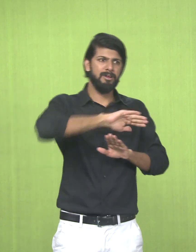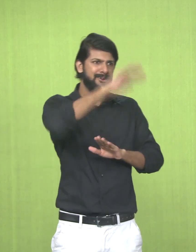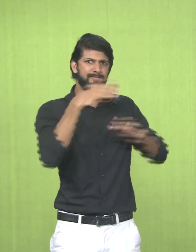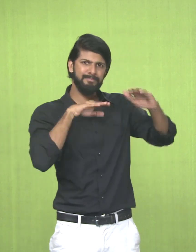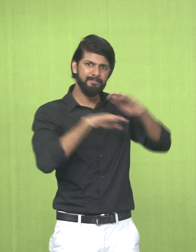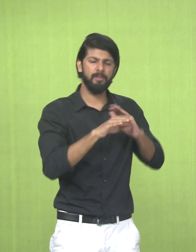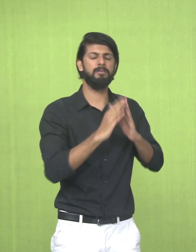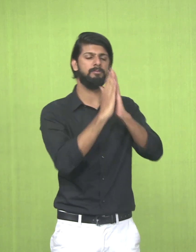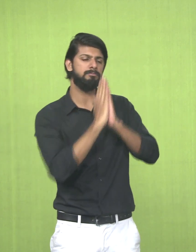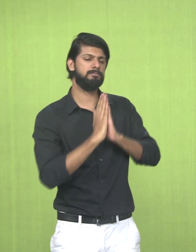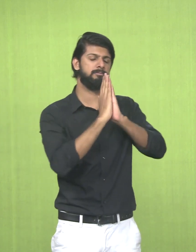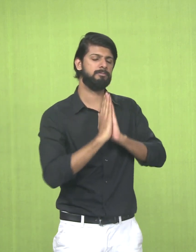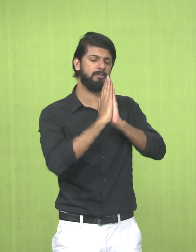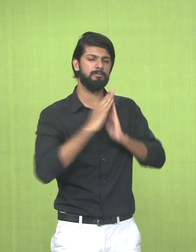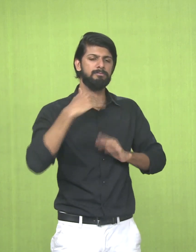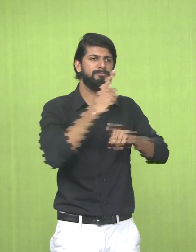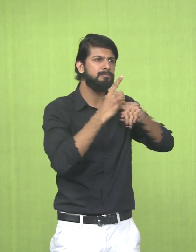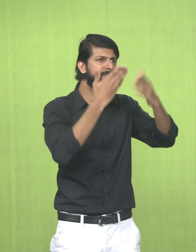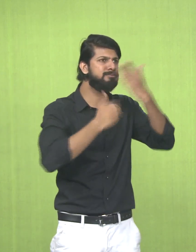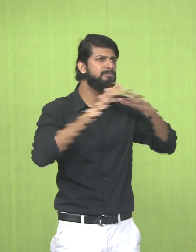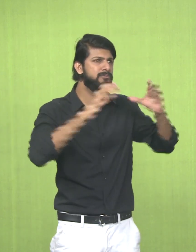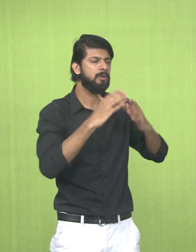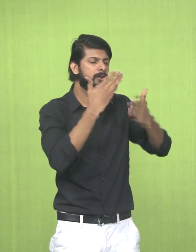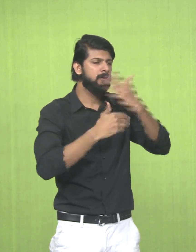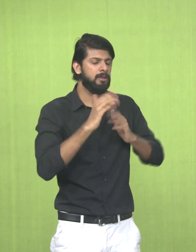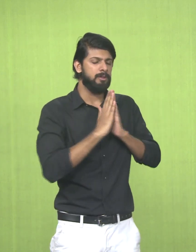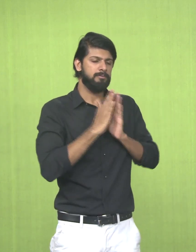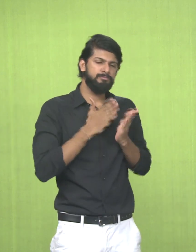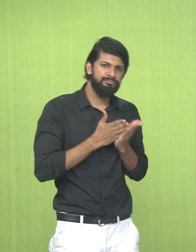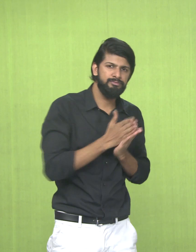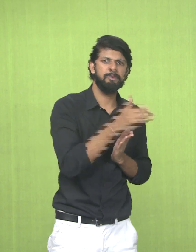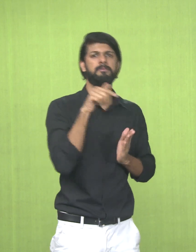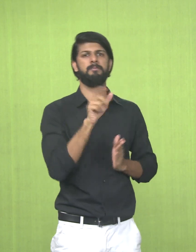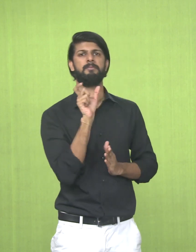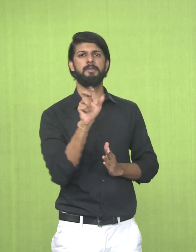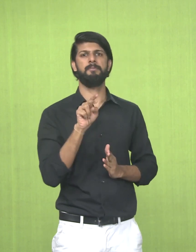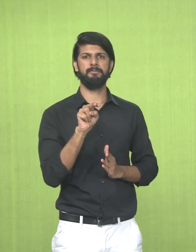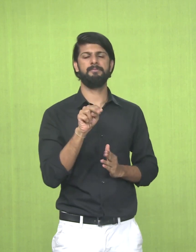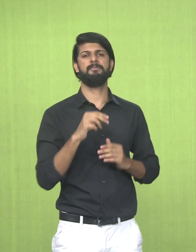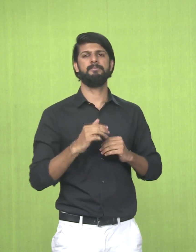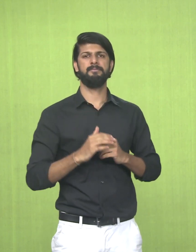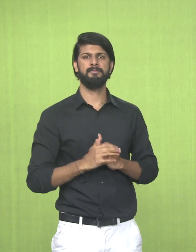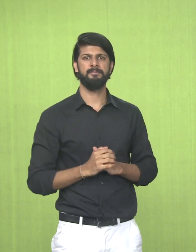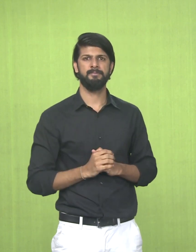People who have left societal life for a life of prayer and meditation use these